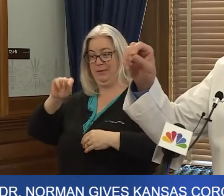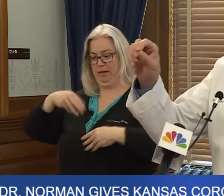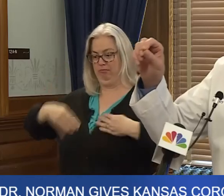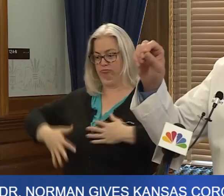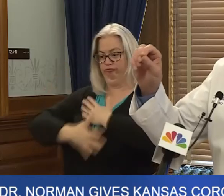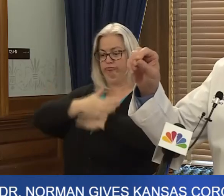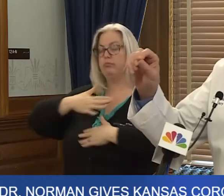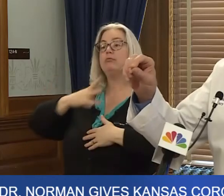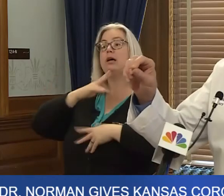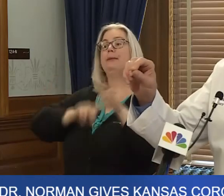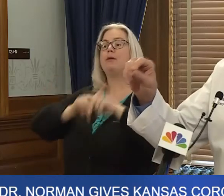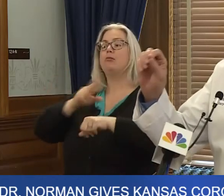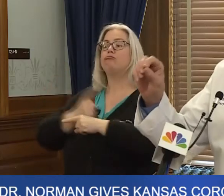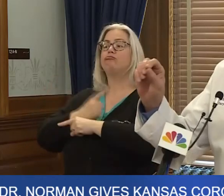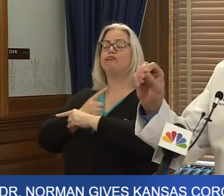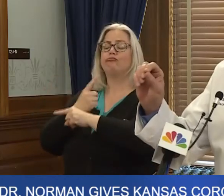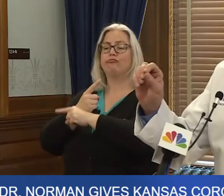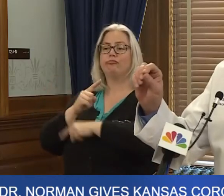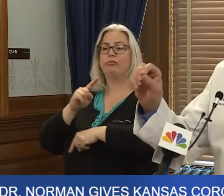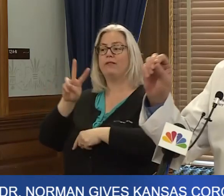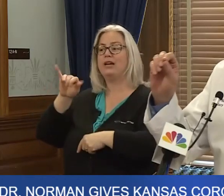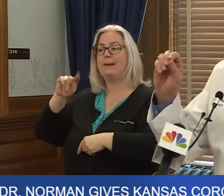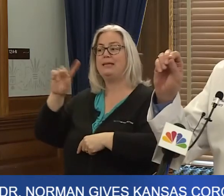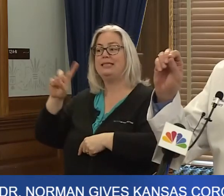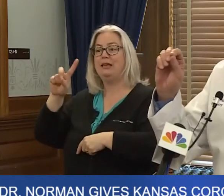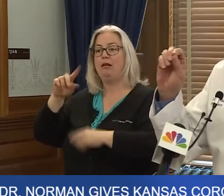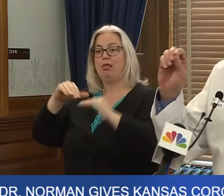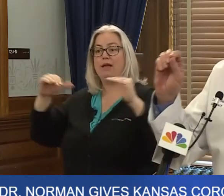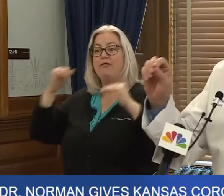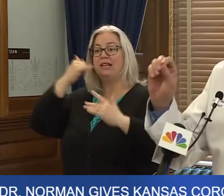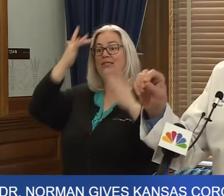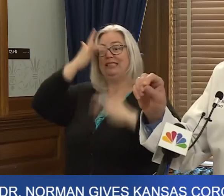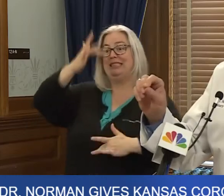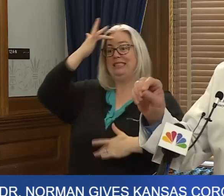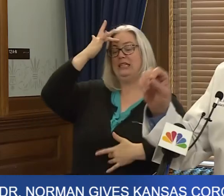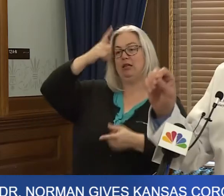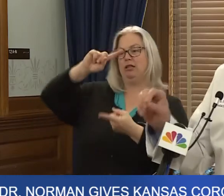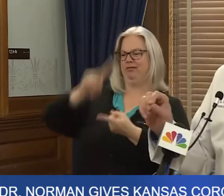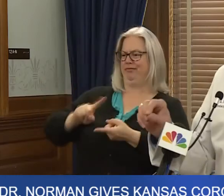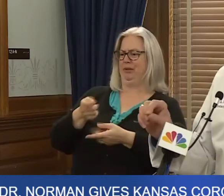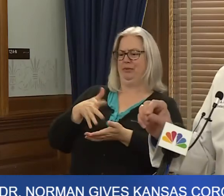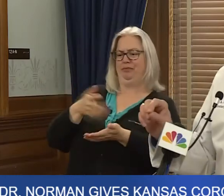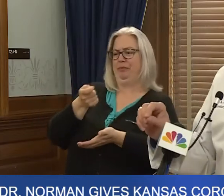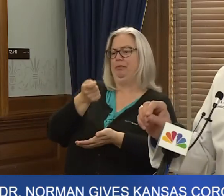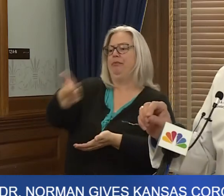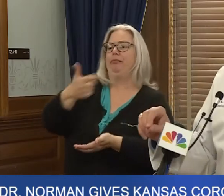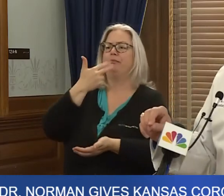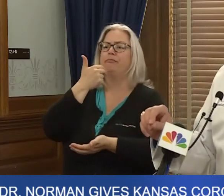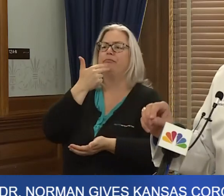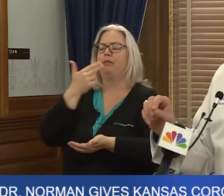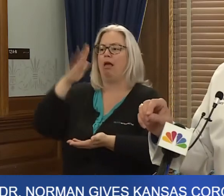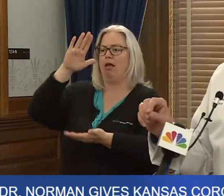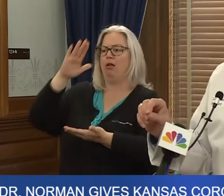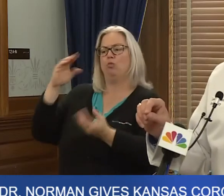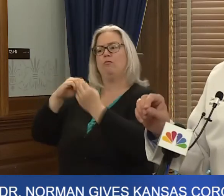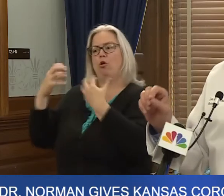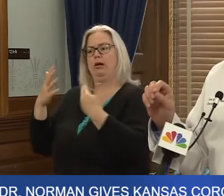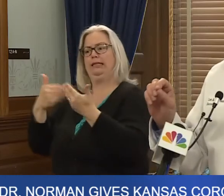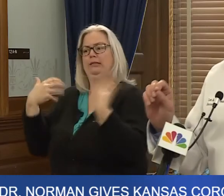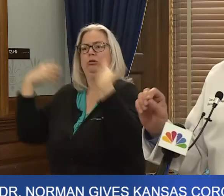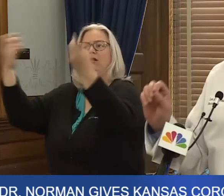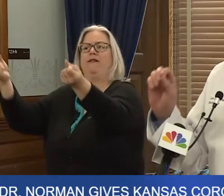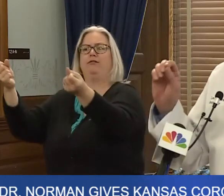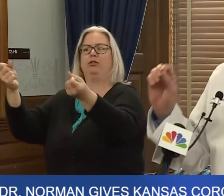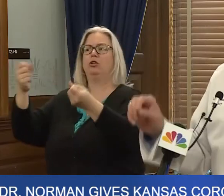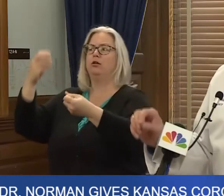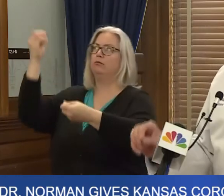have normal vitamin D levels, if they get sick, have less severe illness and less likely of dying. So